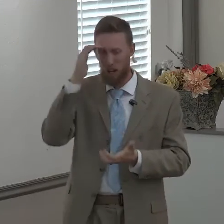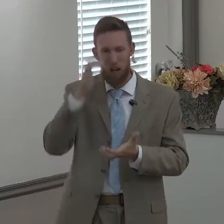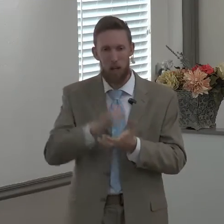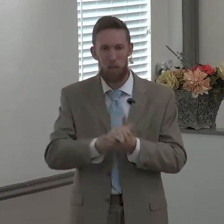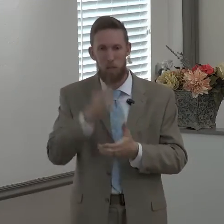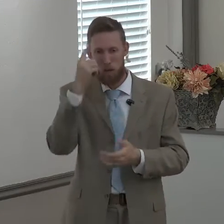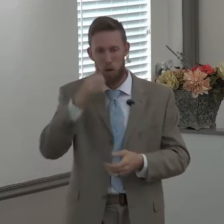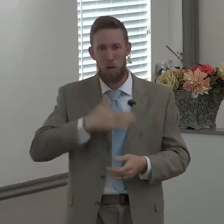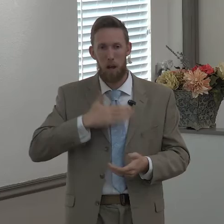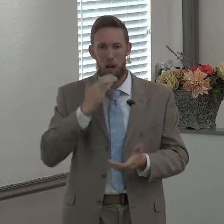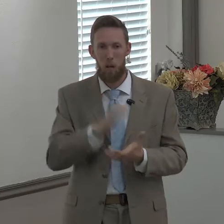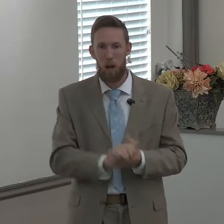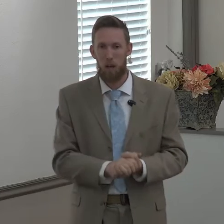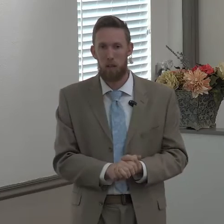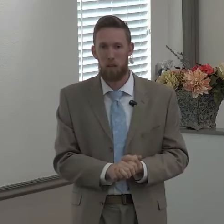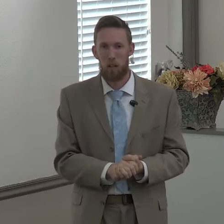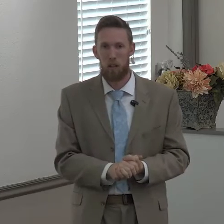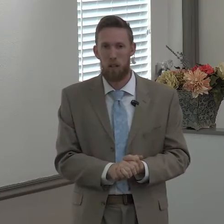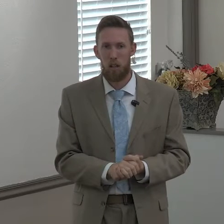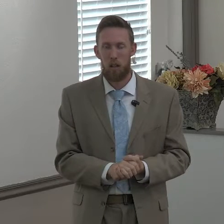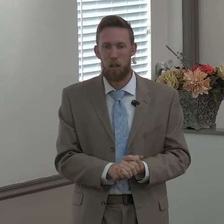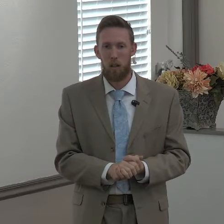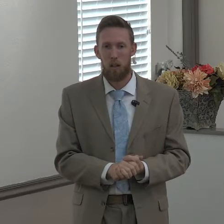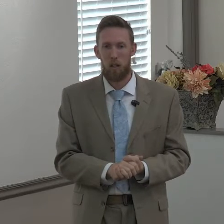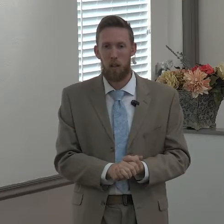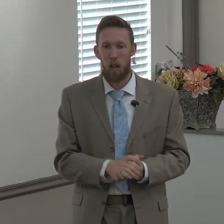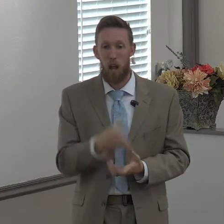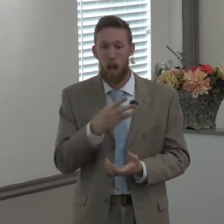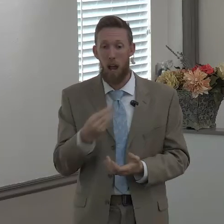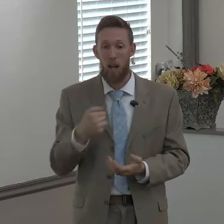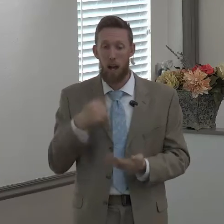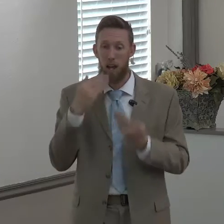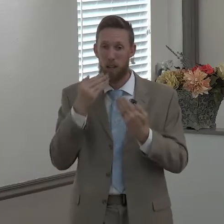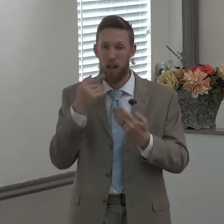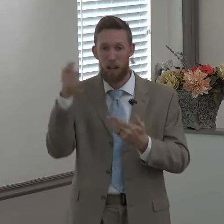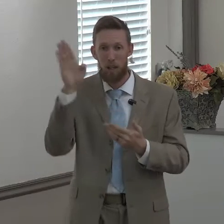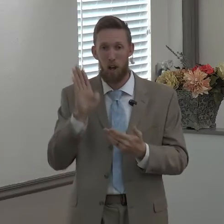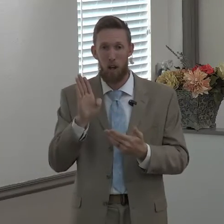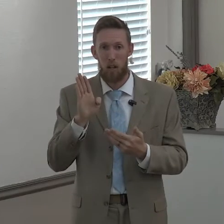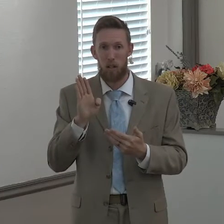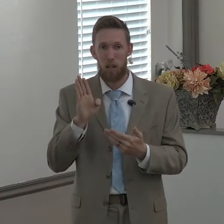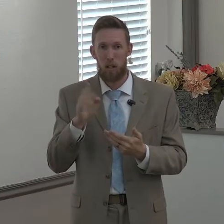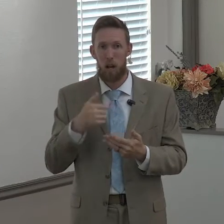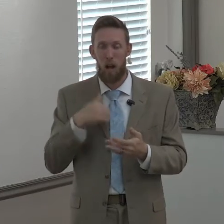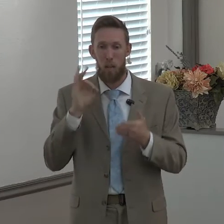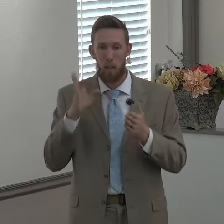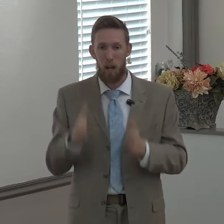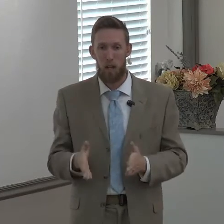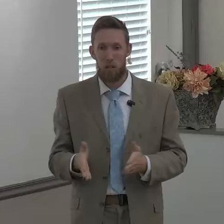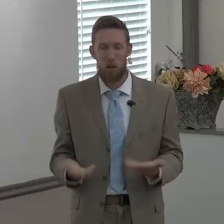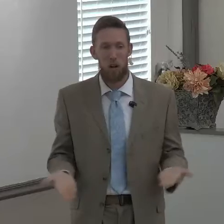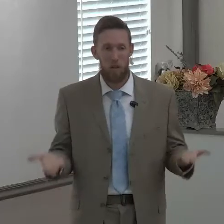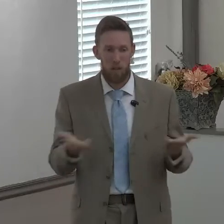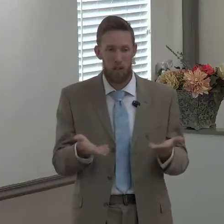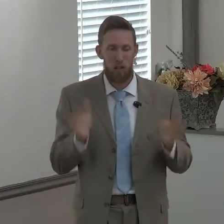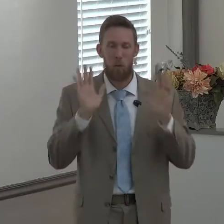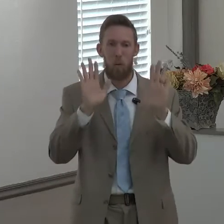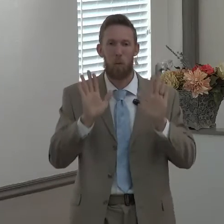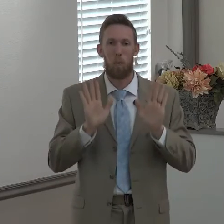When I get up every morning, I thank God that I get to be Betty Randall's husband.